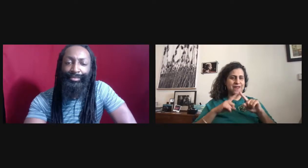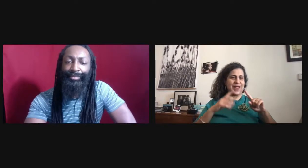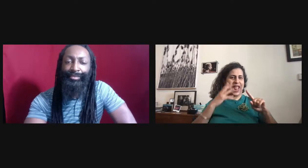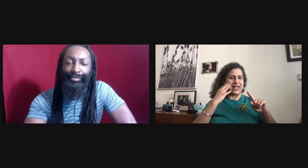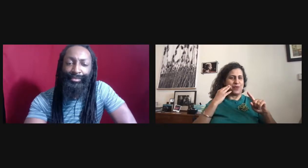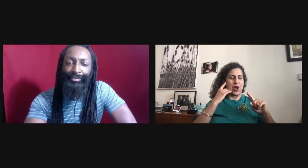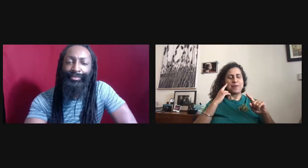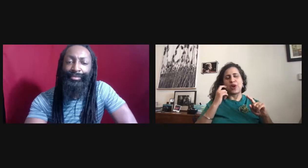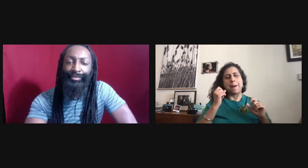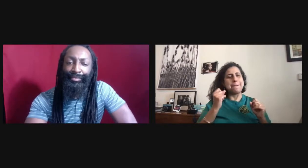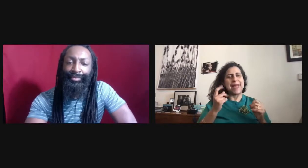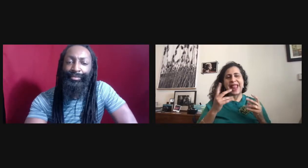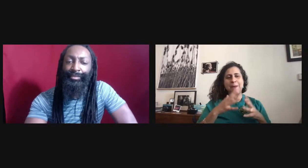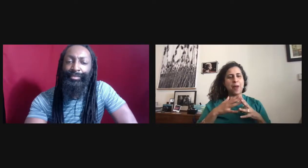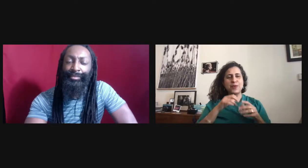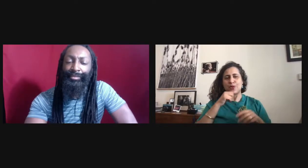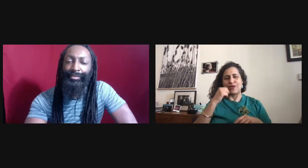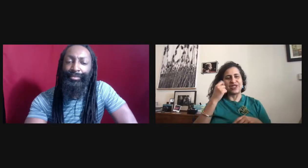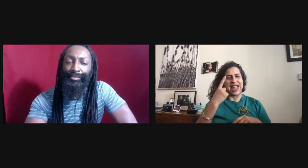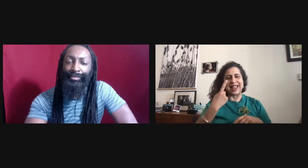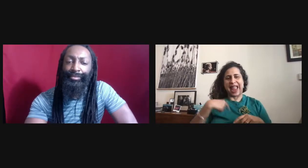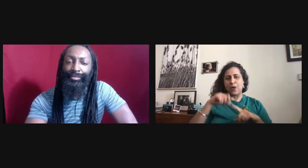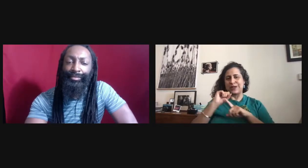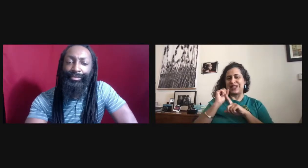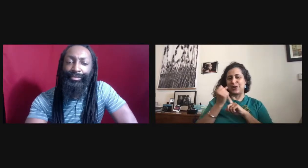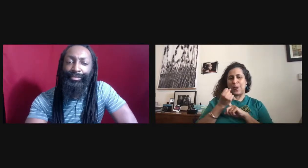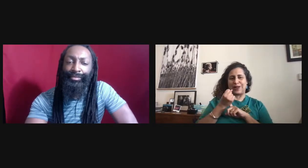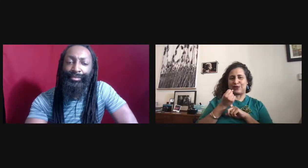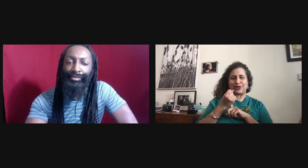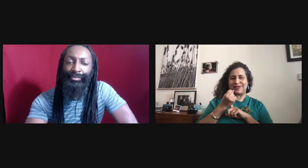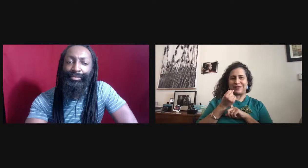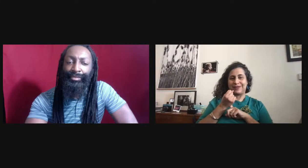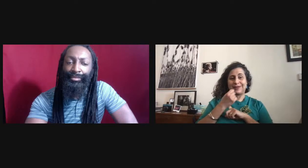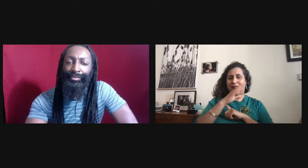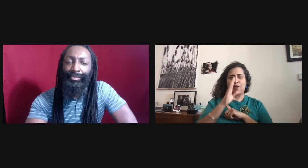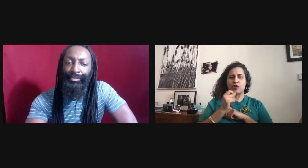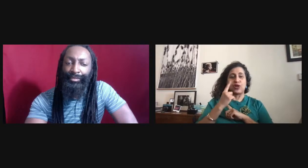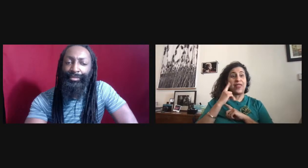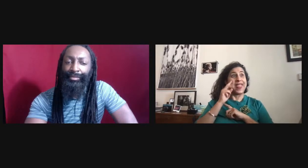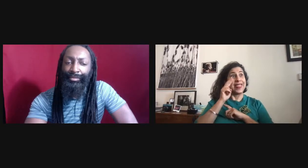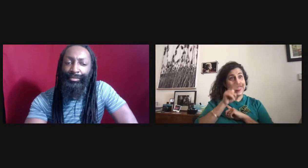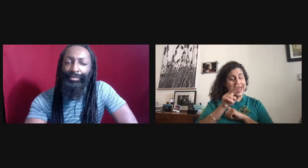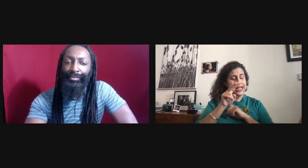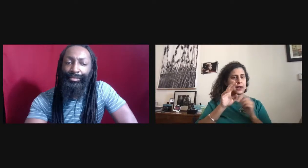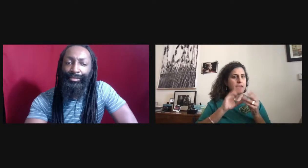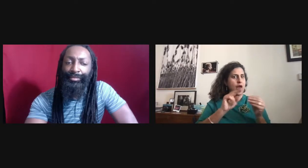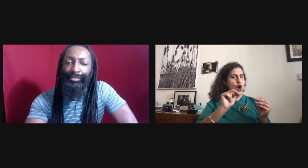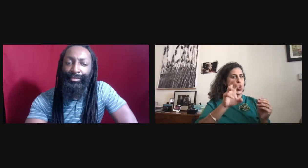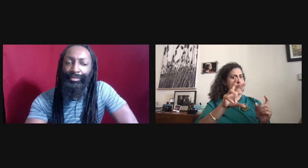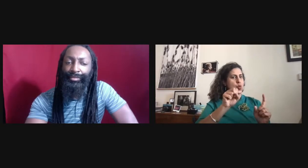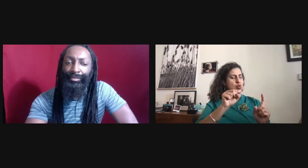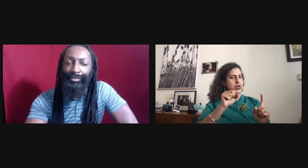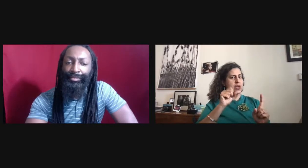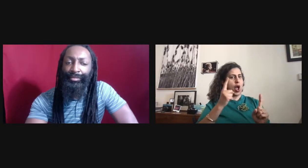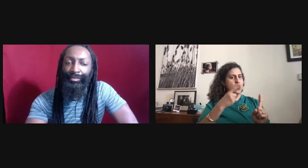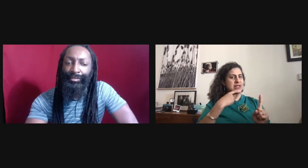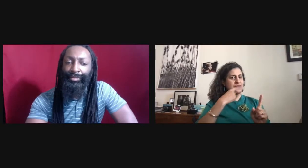arrived in the US. You know, it was really hard for others to understand our situation.